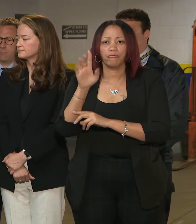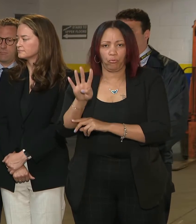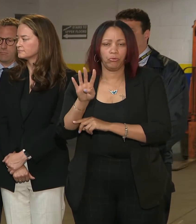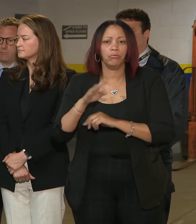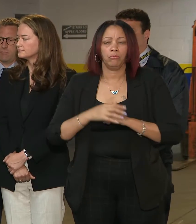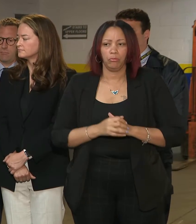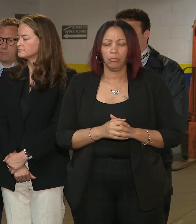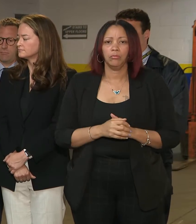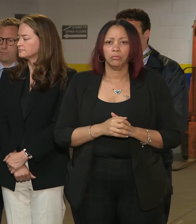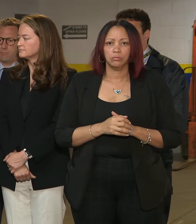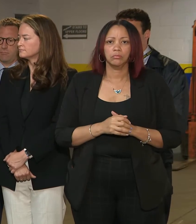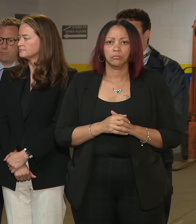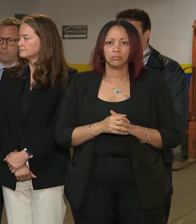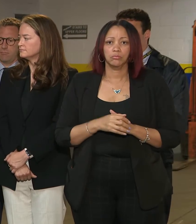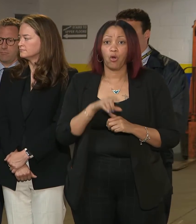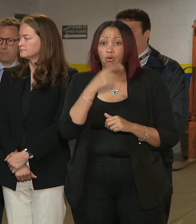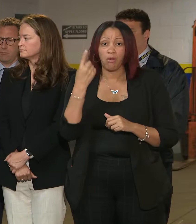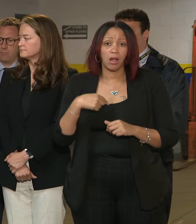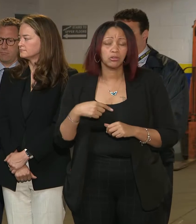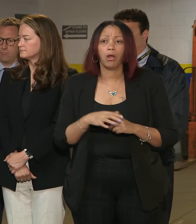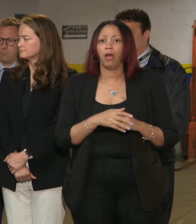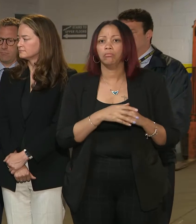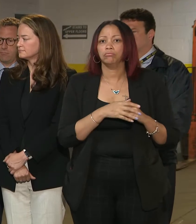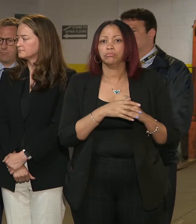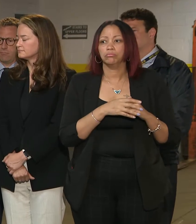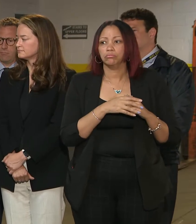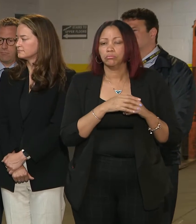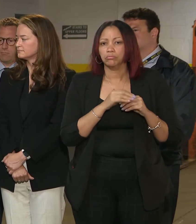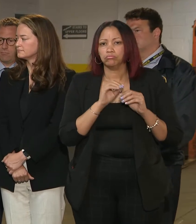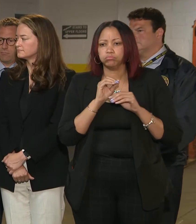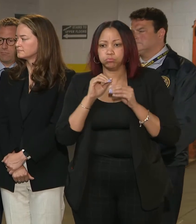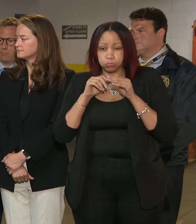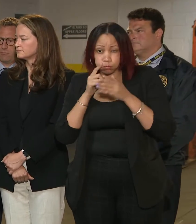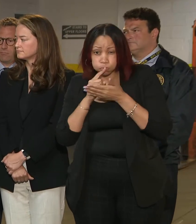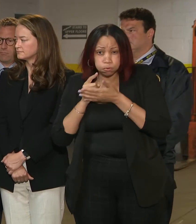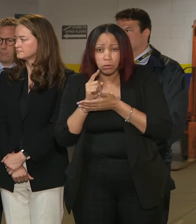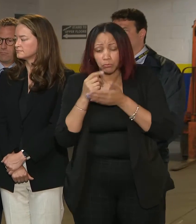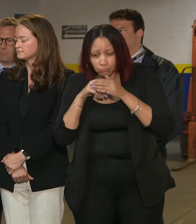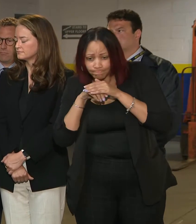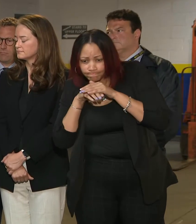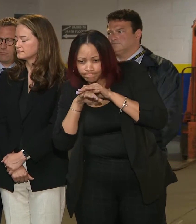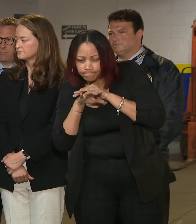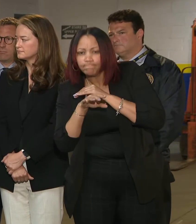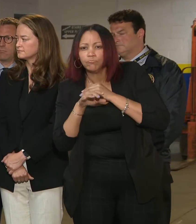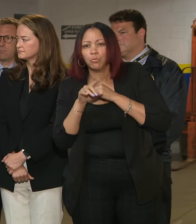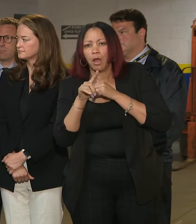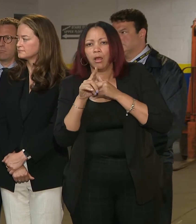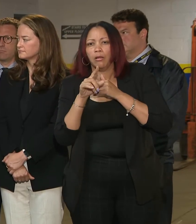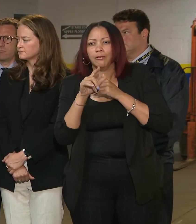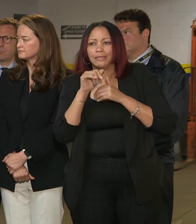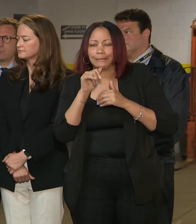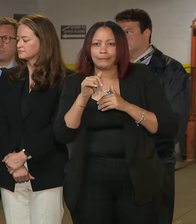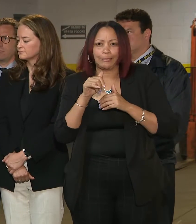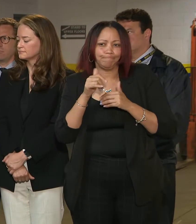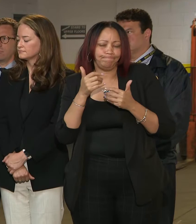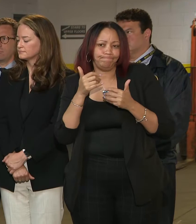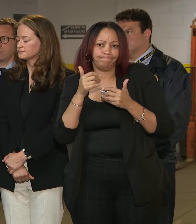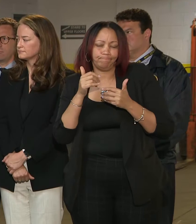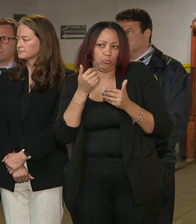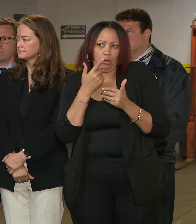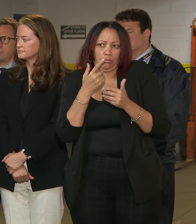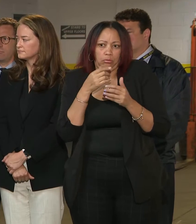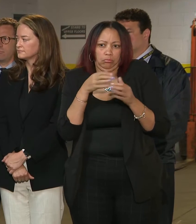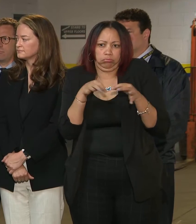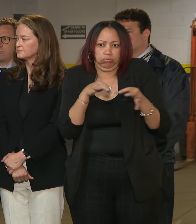24th, when Russia brought to Ukrainian land this horrific, unprovoked, and